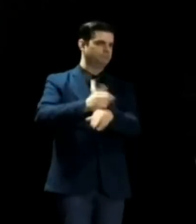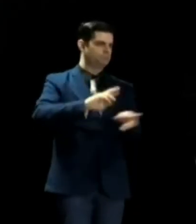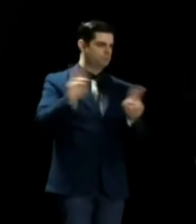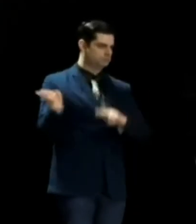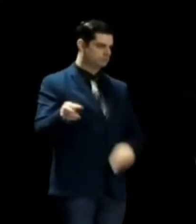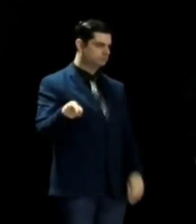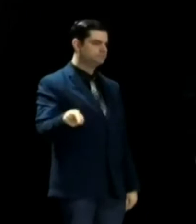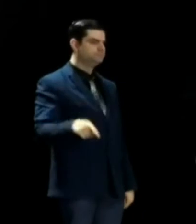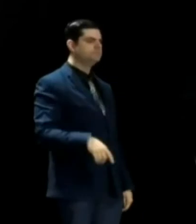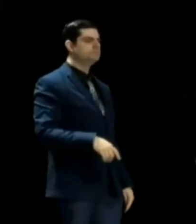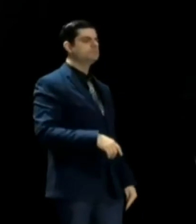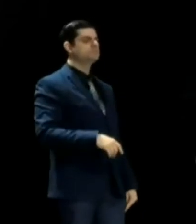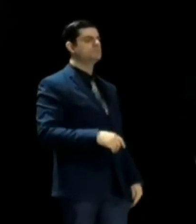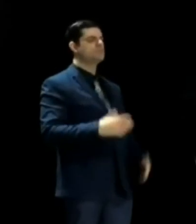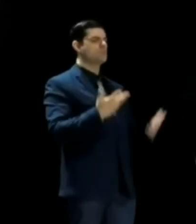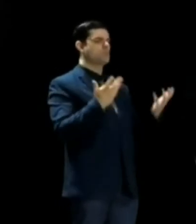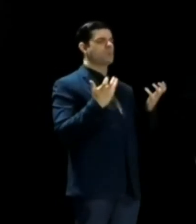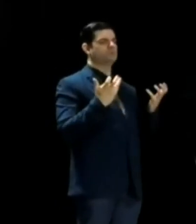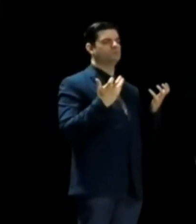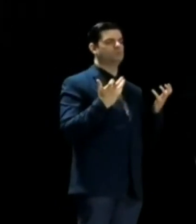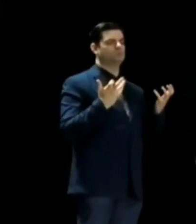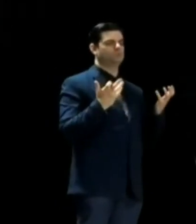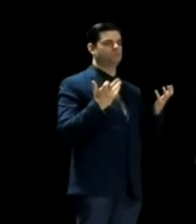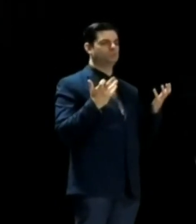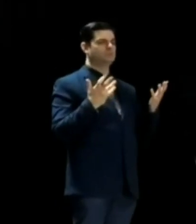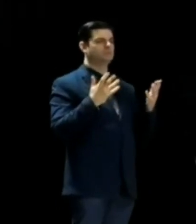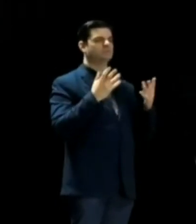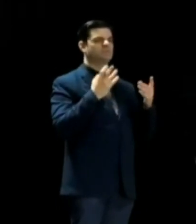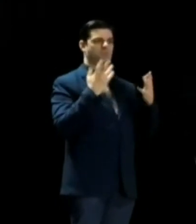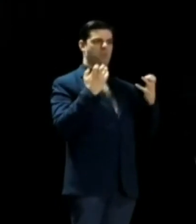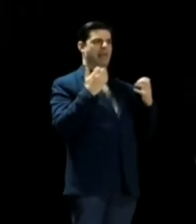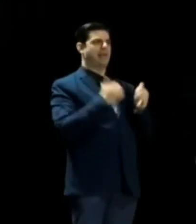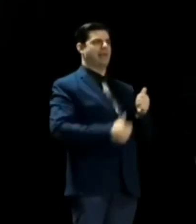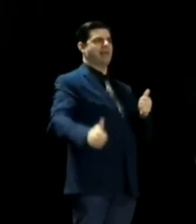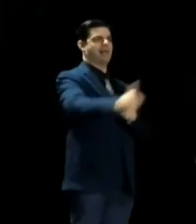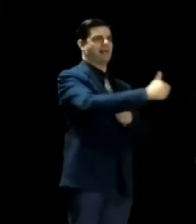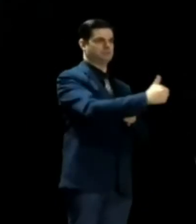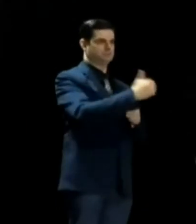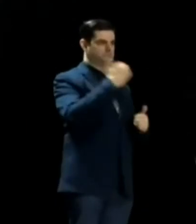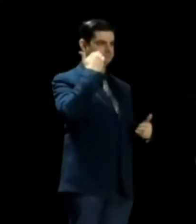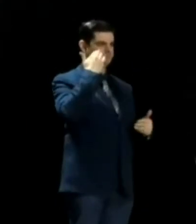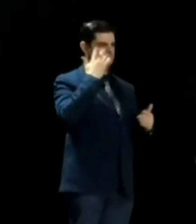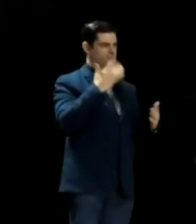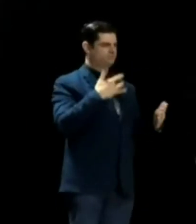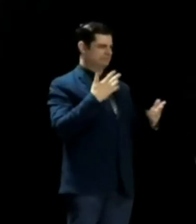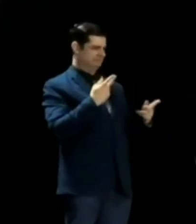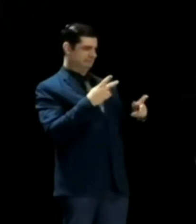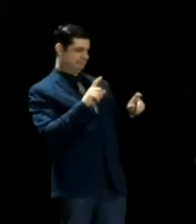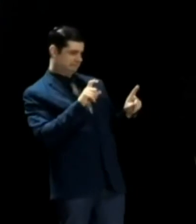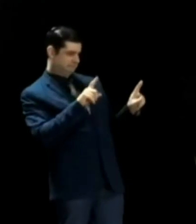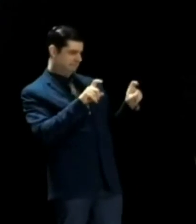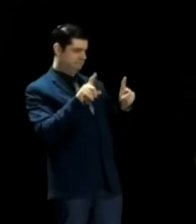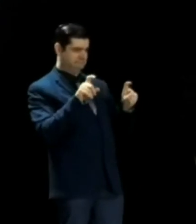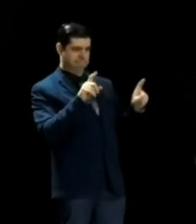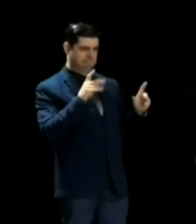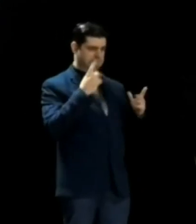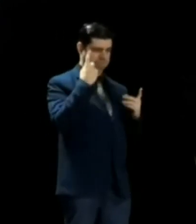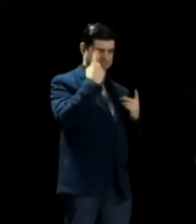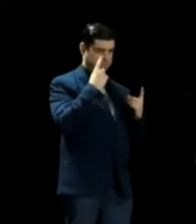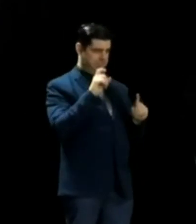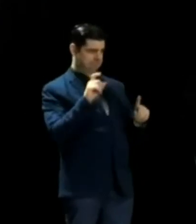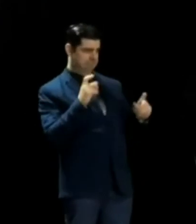the Triage site at Syracuse Community Health Center. And our adult and long-term care teams are coordinating with these